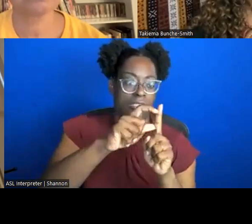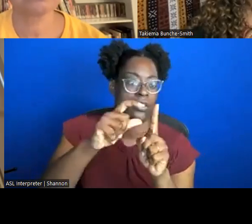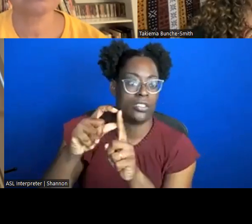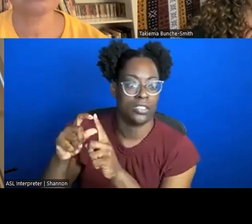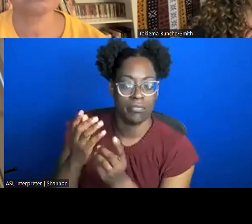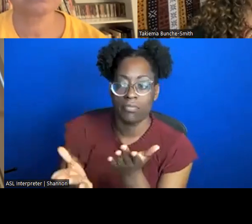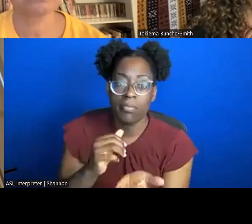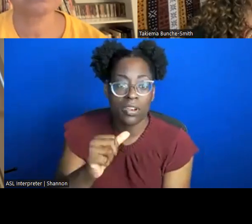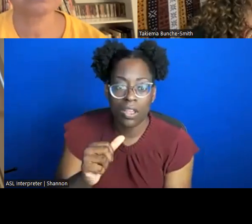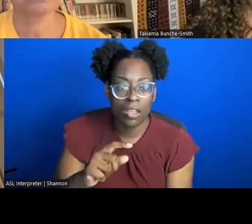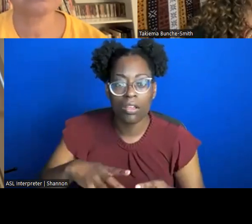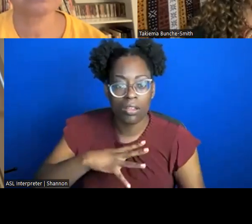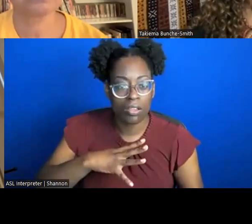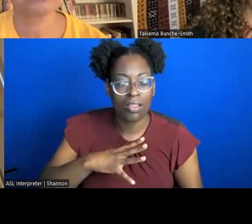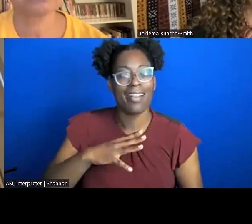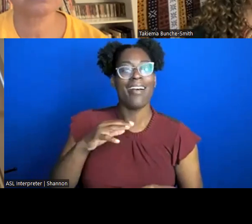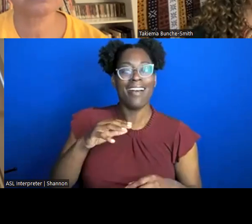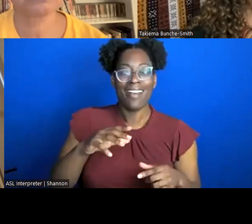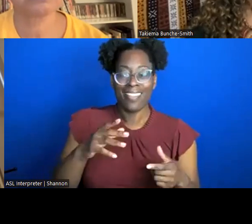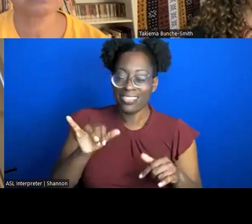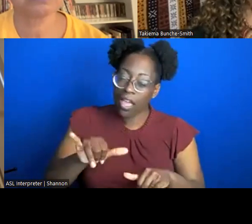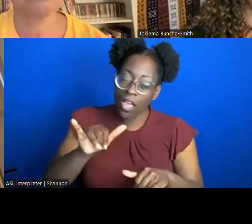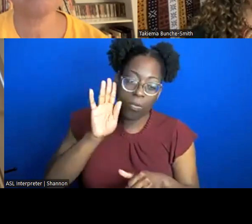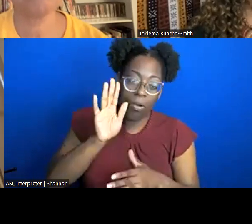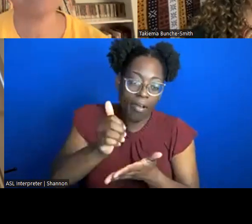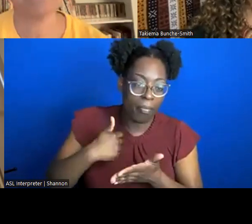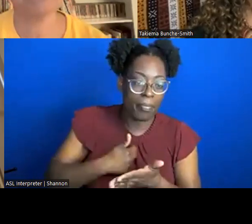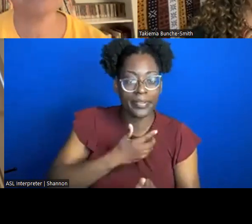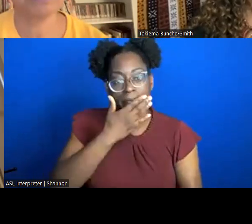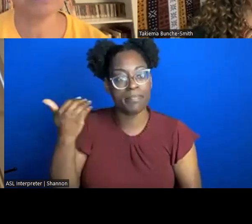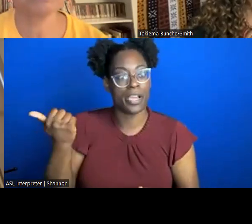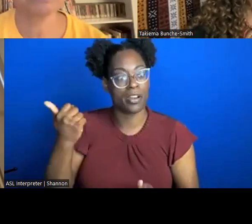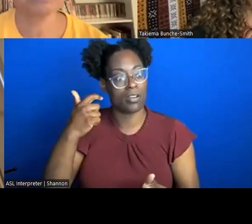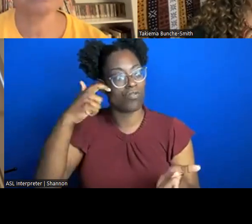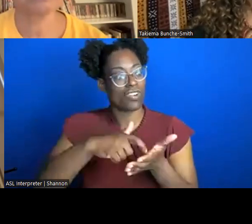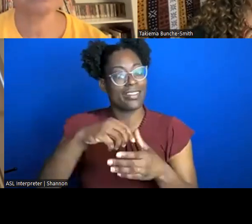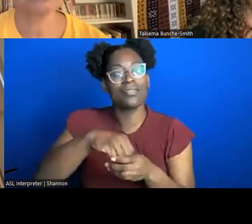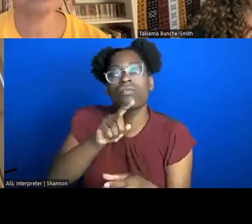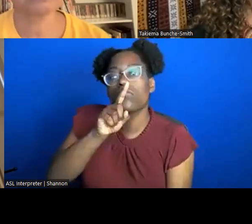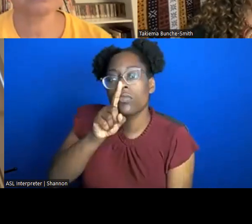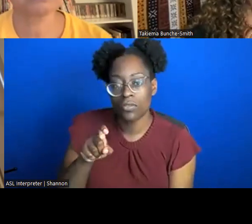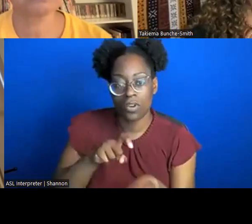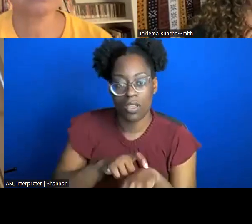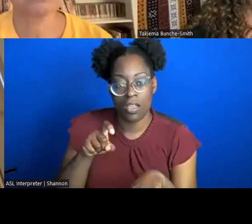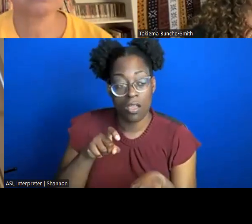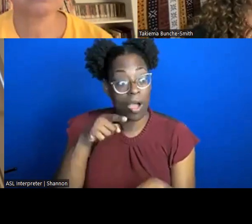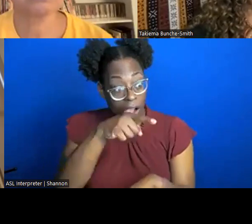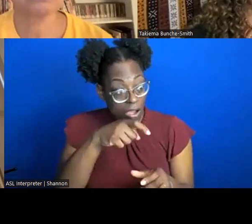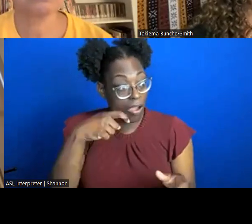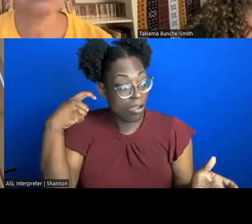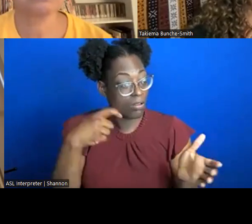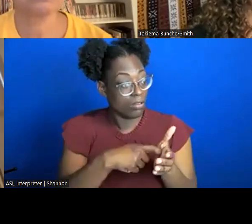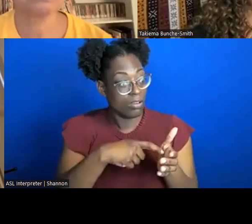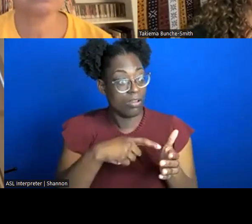disrupting racism and anti-Blackness when it happens in real time. And I think that's where we've got to start,